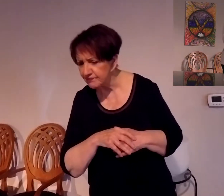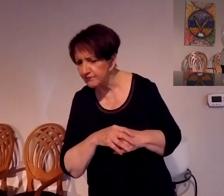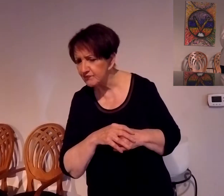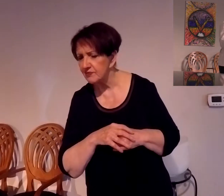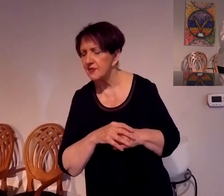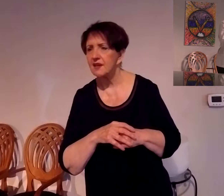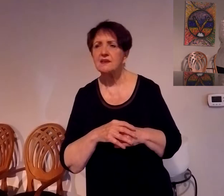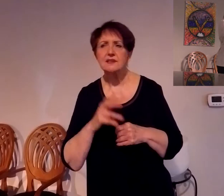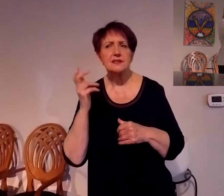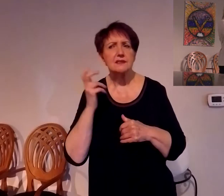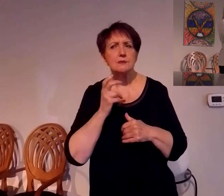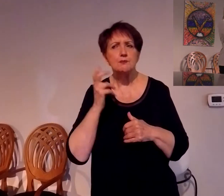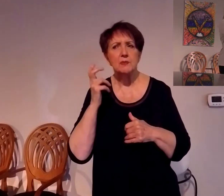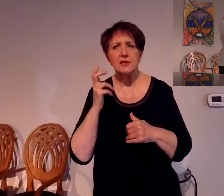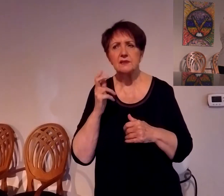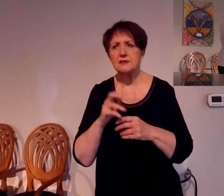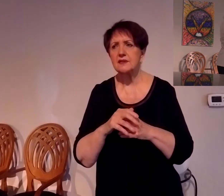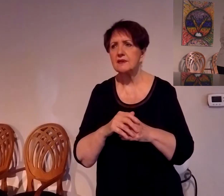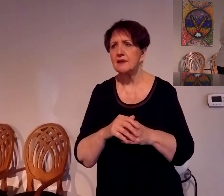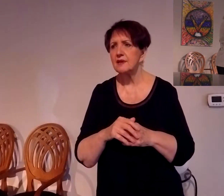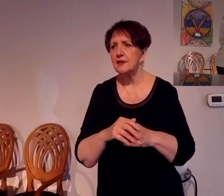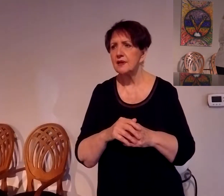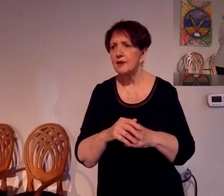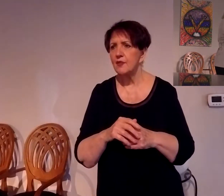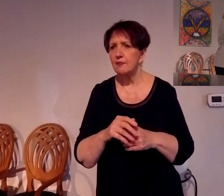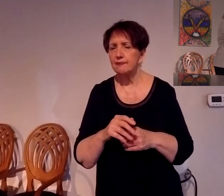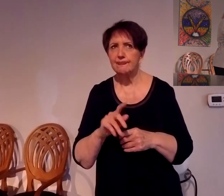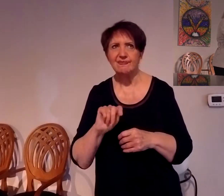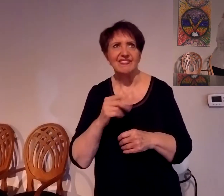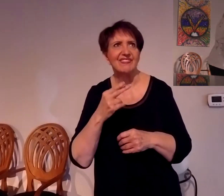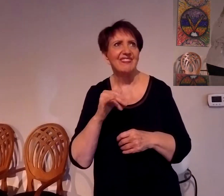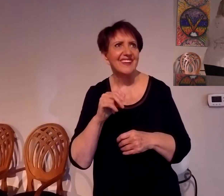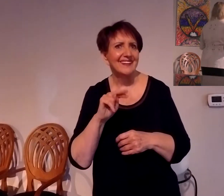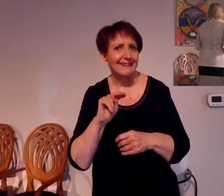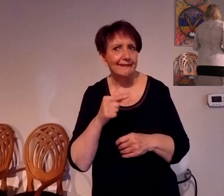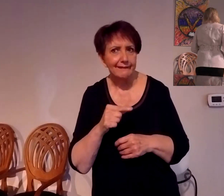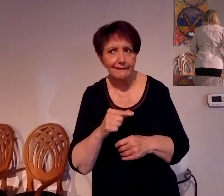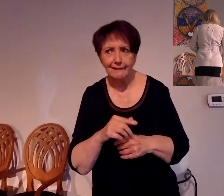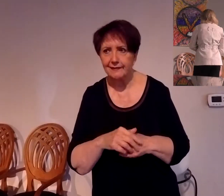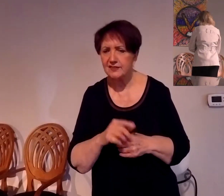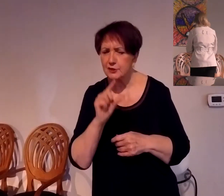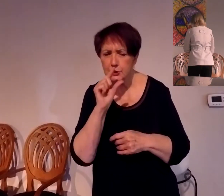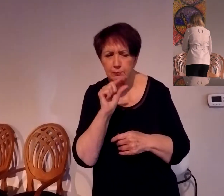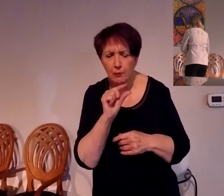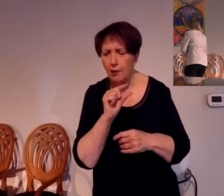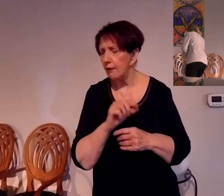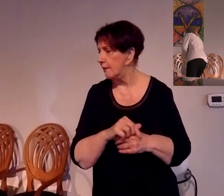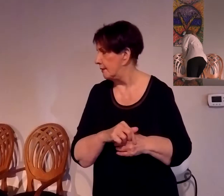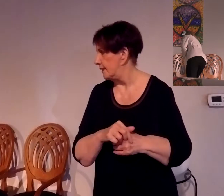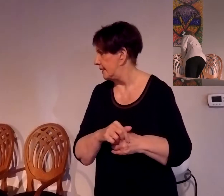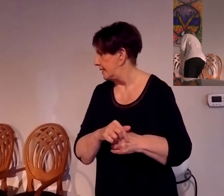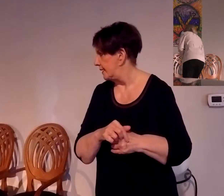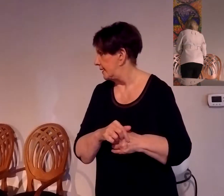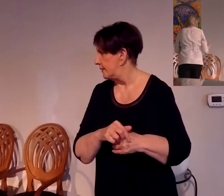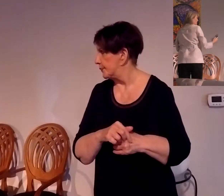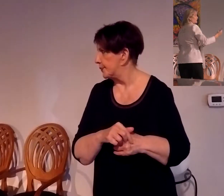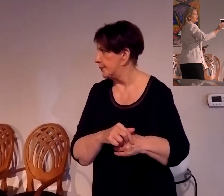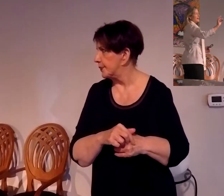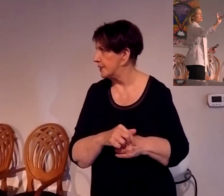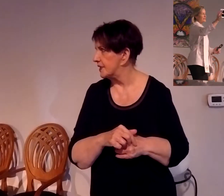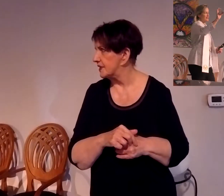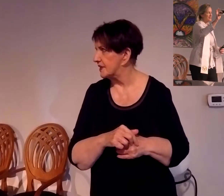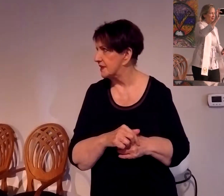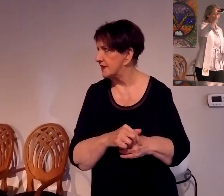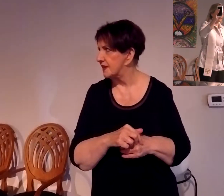this amazing thing. It's very small. It's like half the size of my, about a